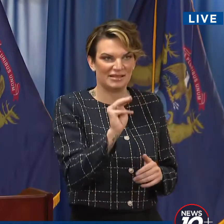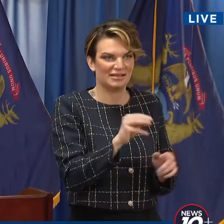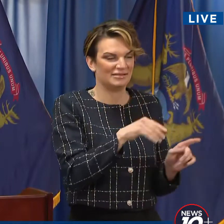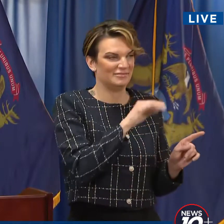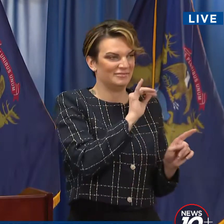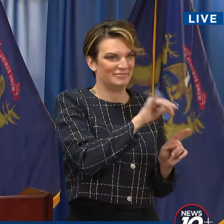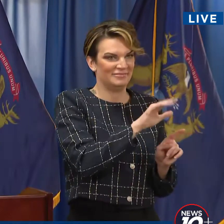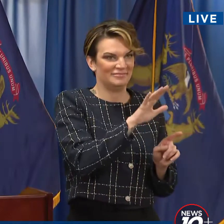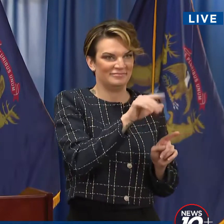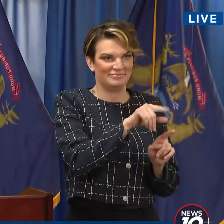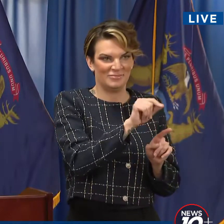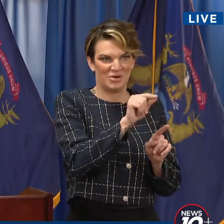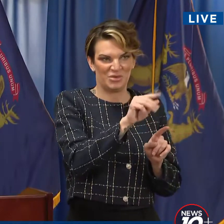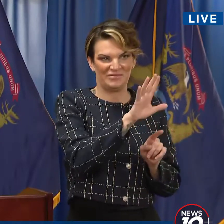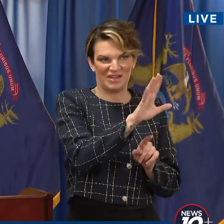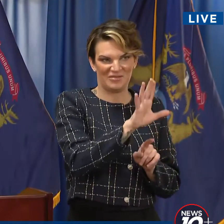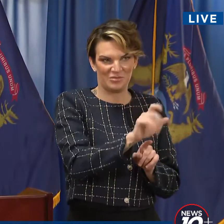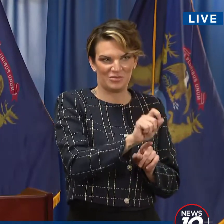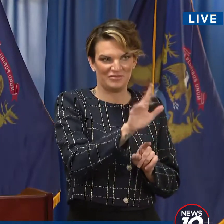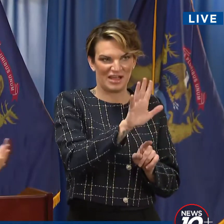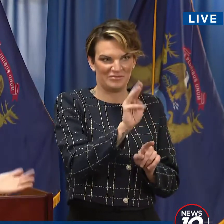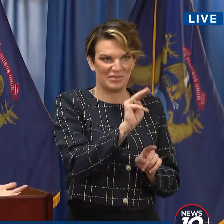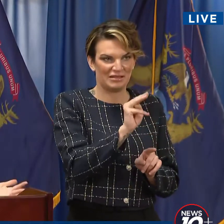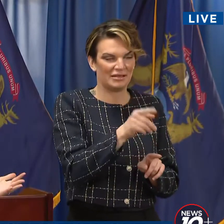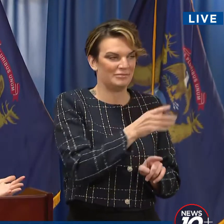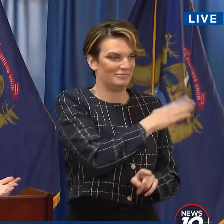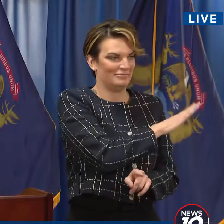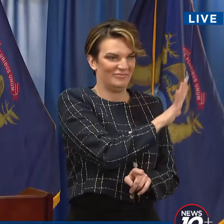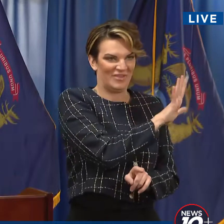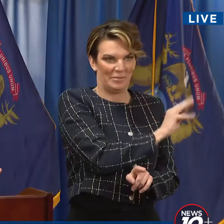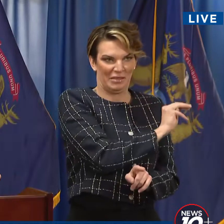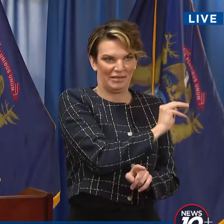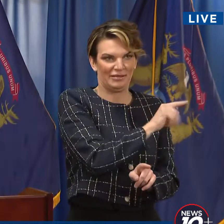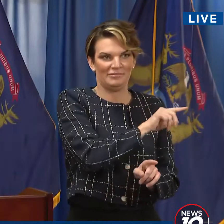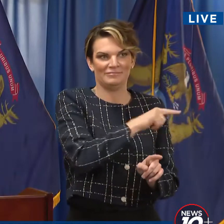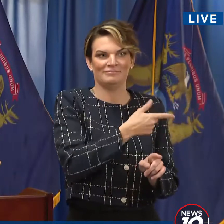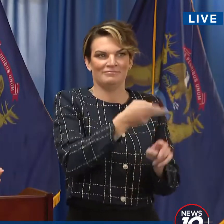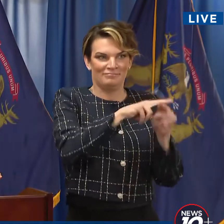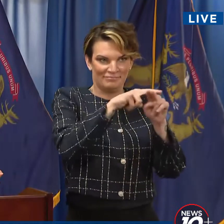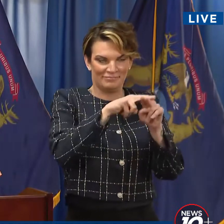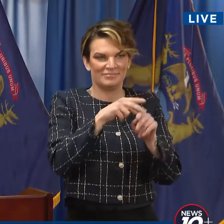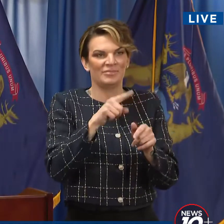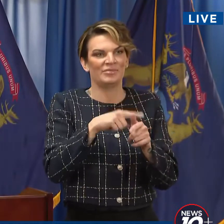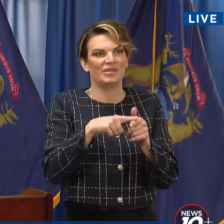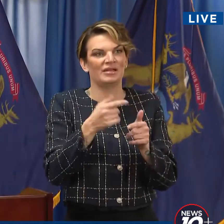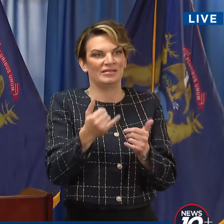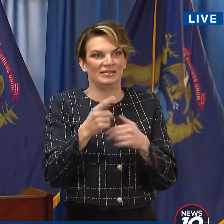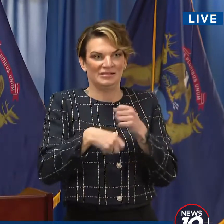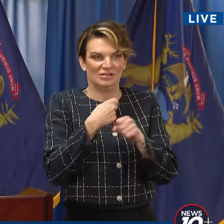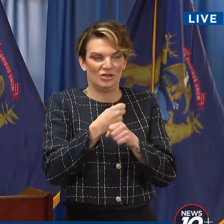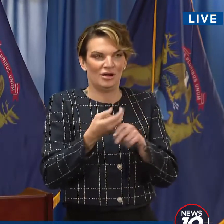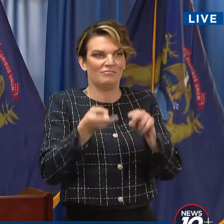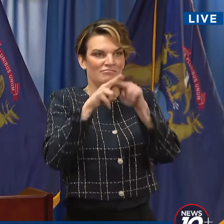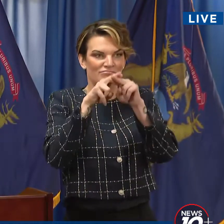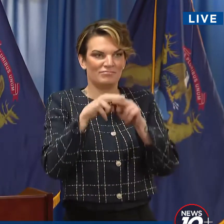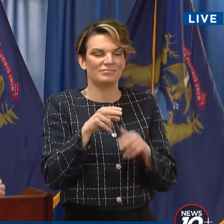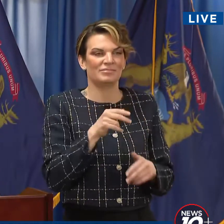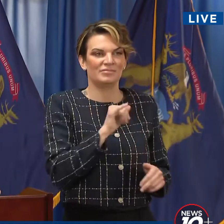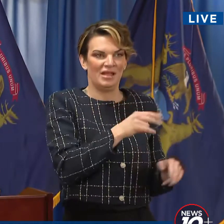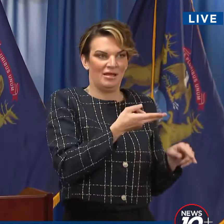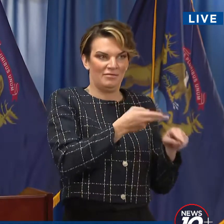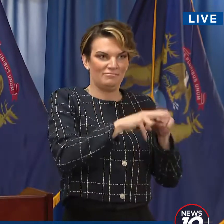to 5.5. And so our hope was that we would meet or exceed 5.5. We did that, and that I consider a success. As far as